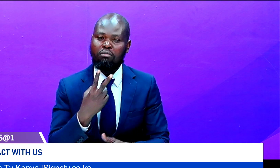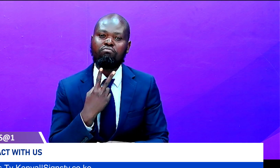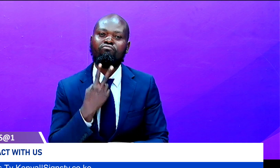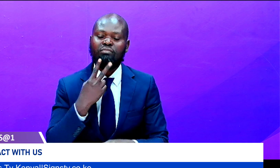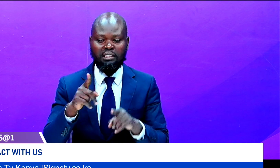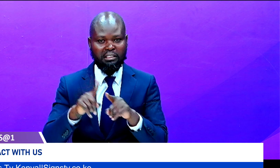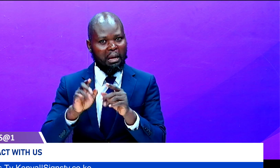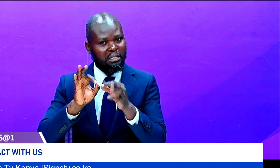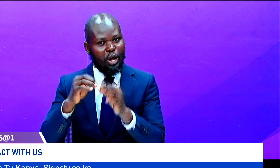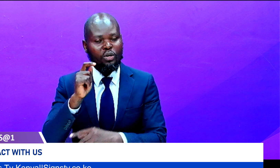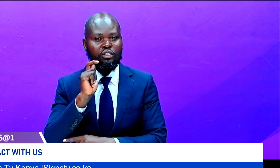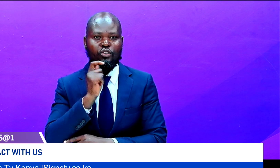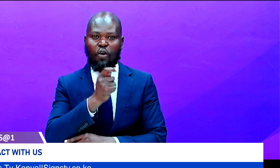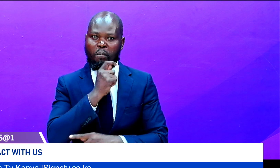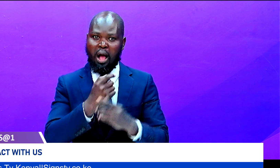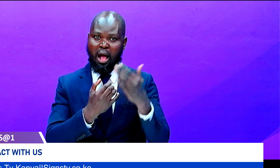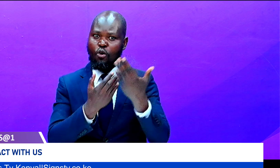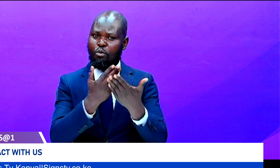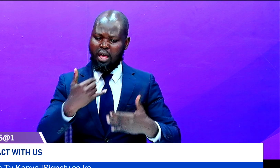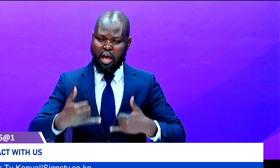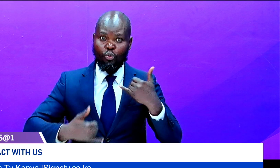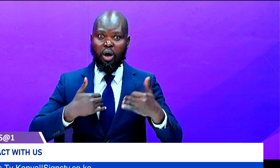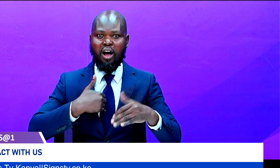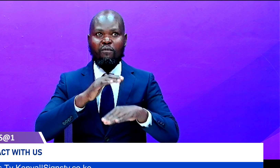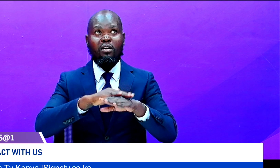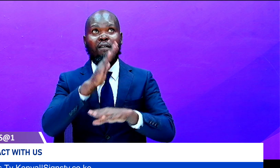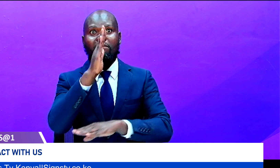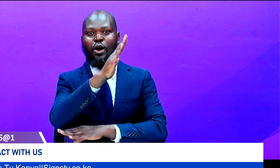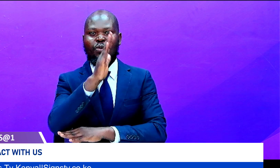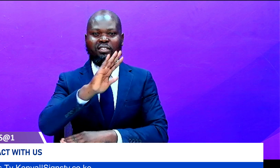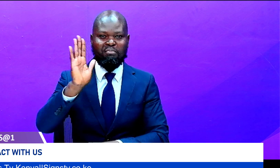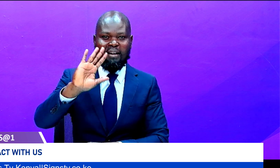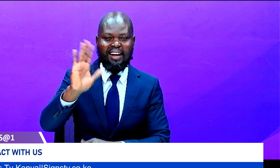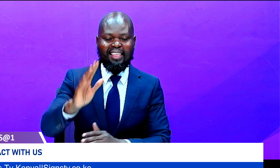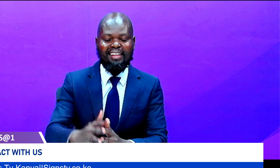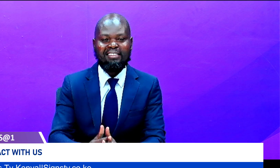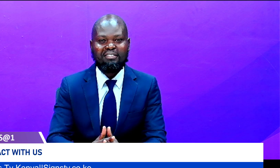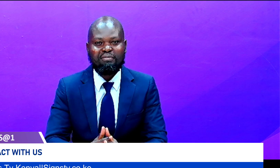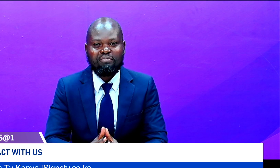Twitter, Instagram, and X at Science TV Kenya. Have a good afternoon.